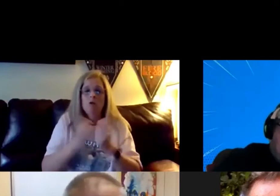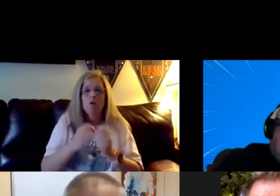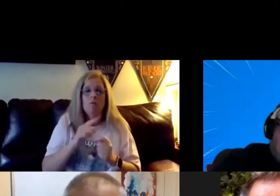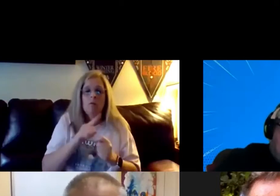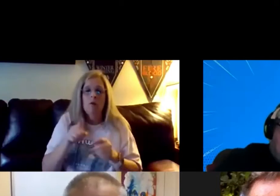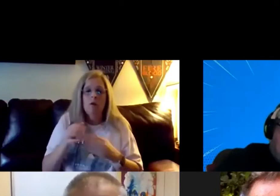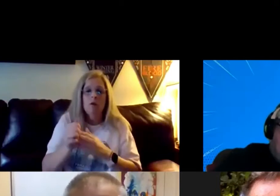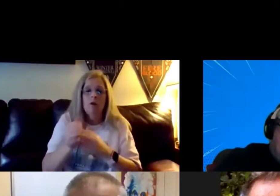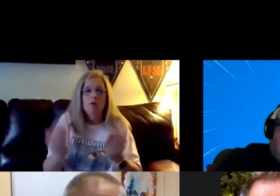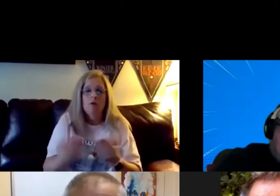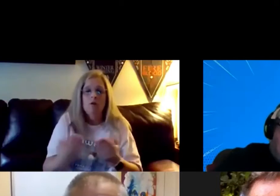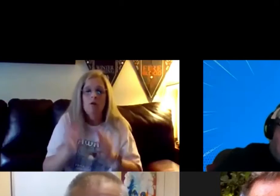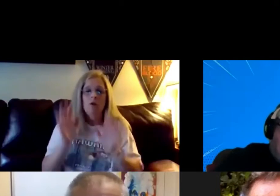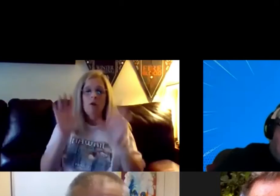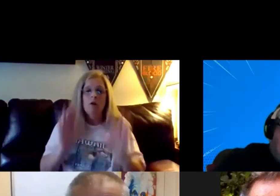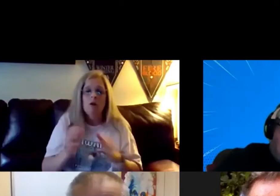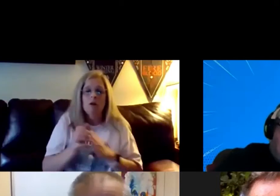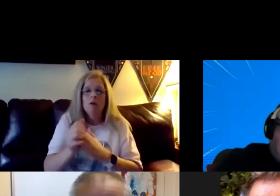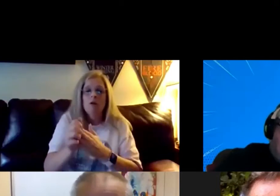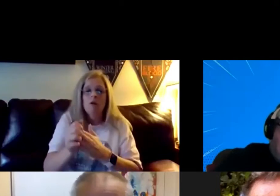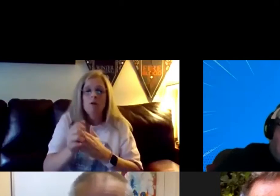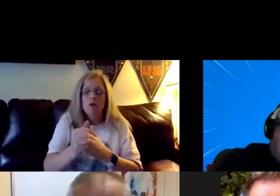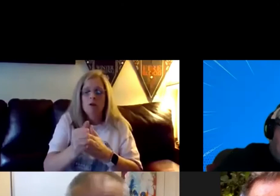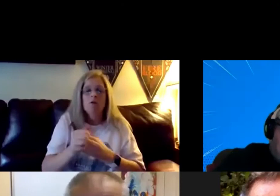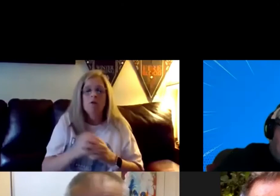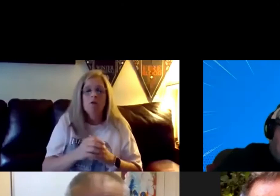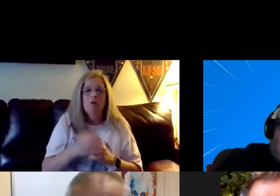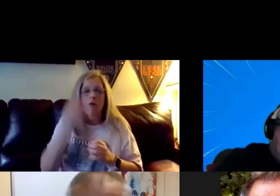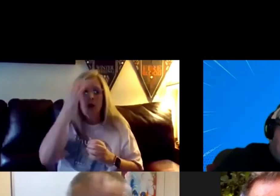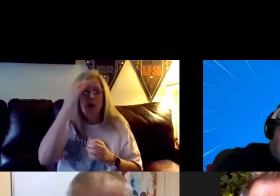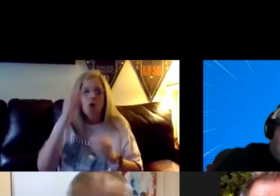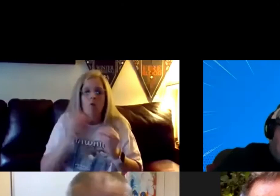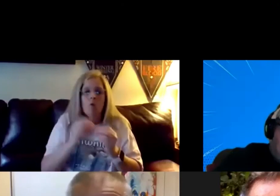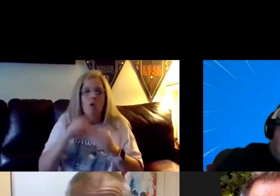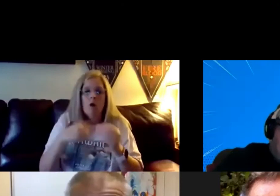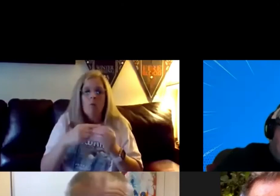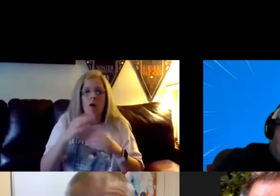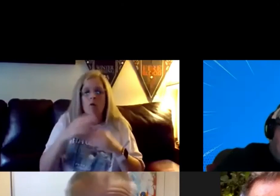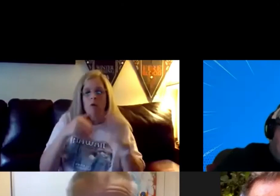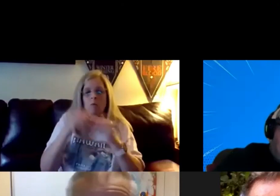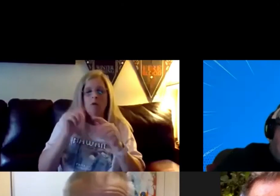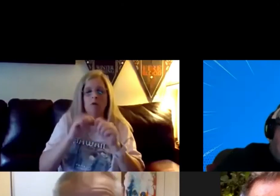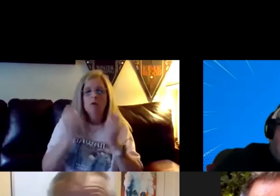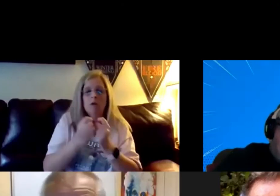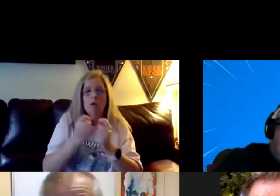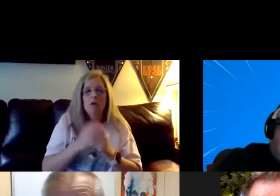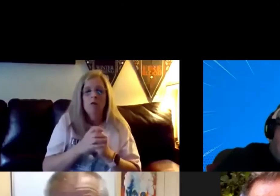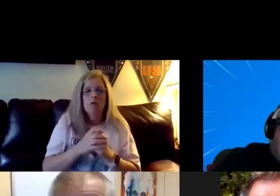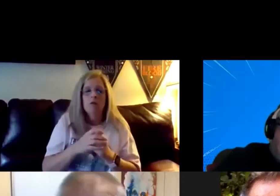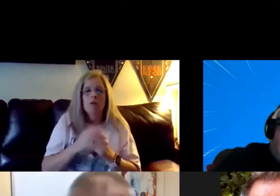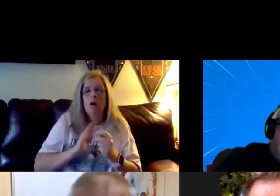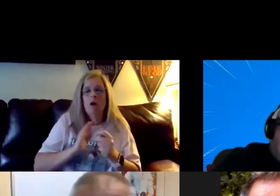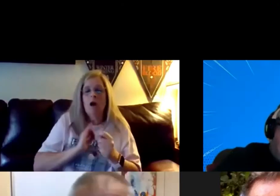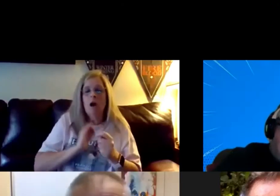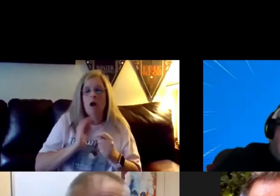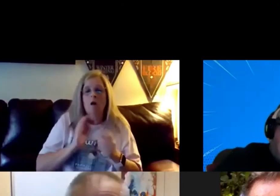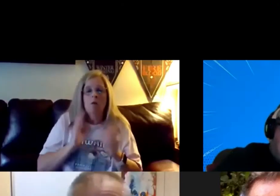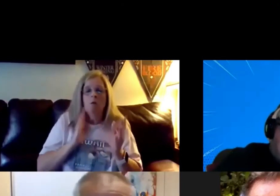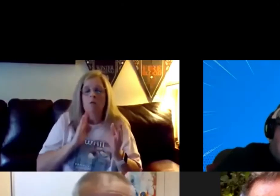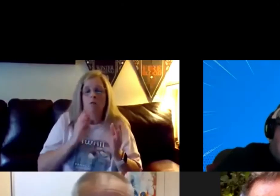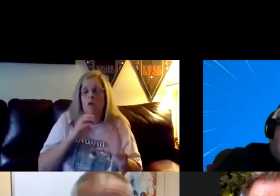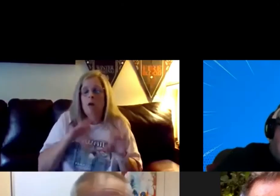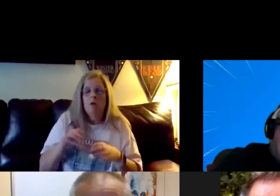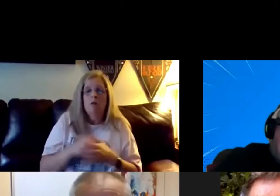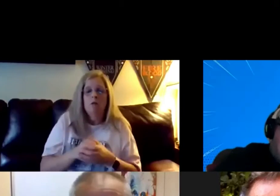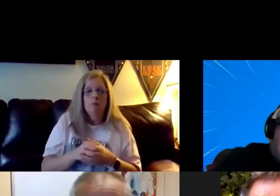they're fantastic leaders. You know, they know more about building teams than I ever will. And I'm